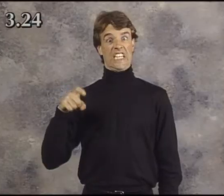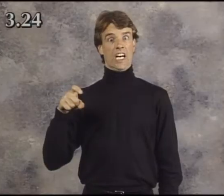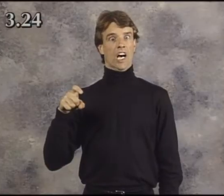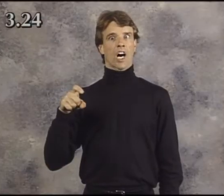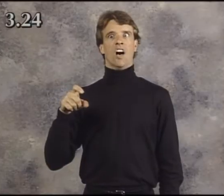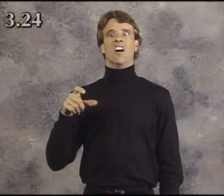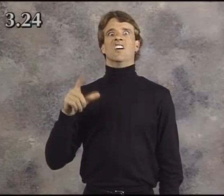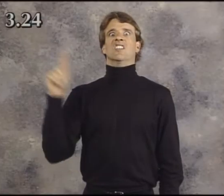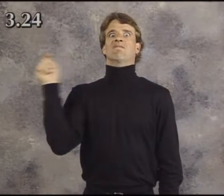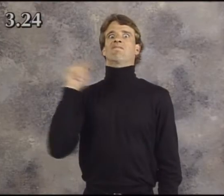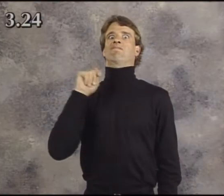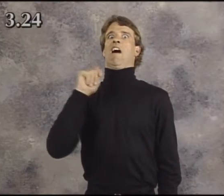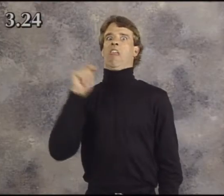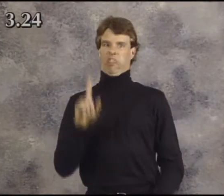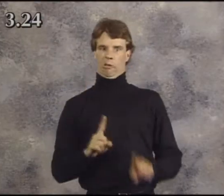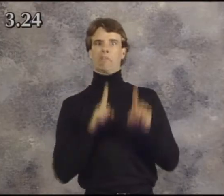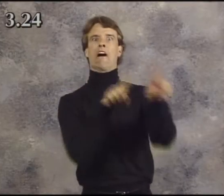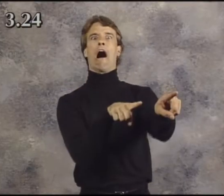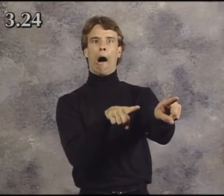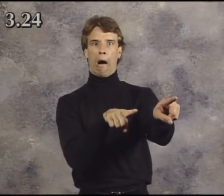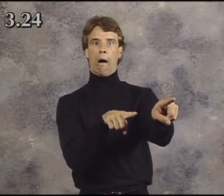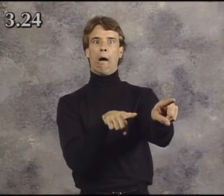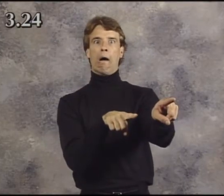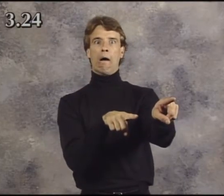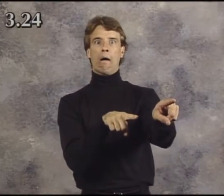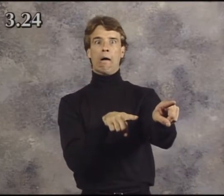If you need to go to the bathroom, then go to the bathroom.